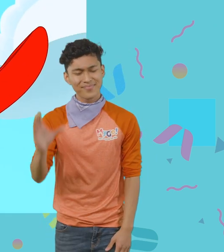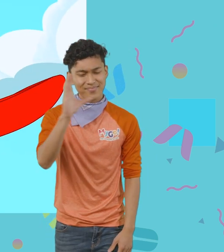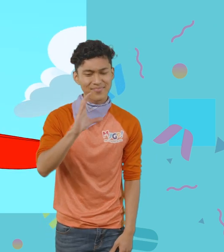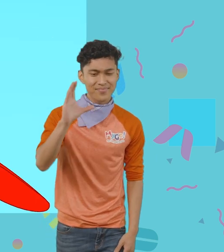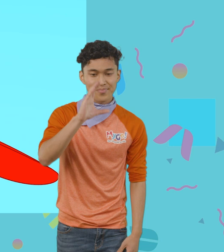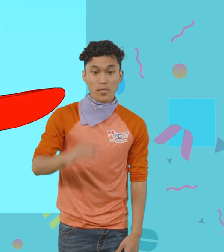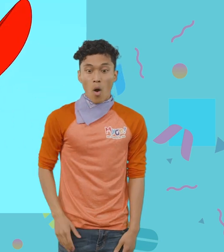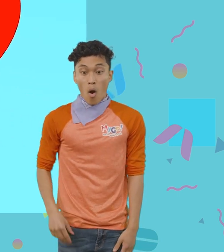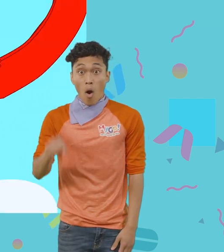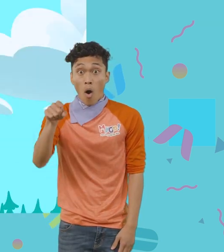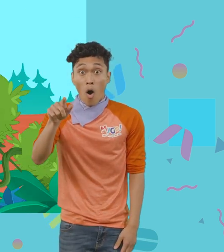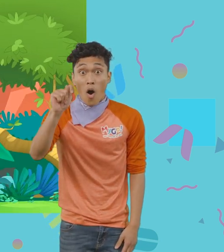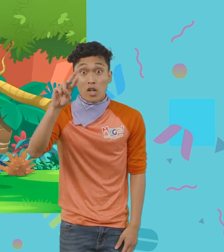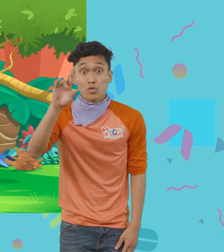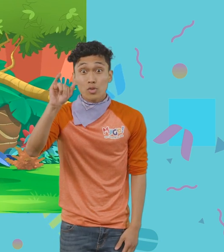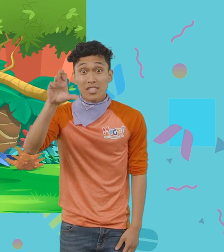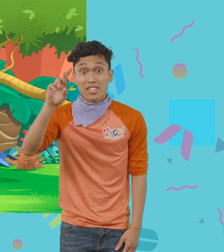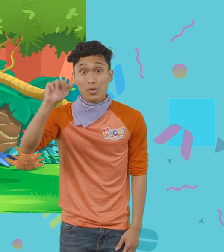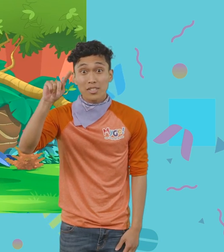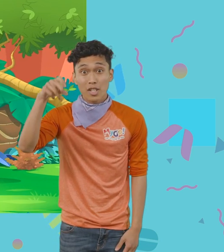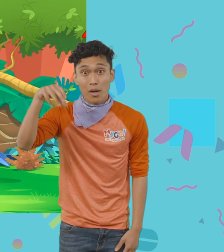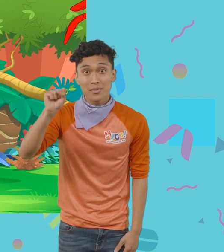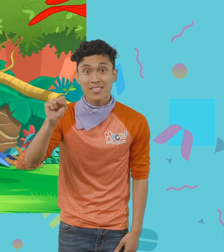A Triceratops.